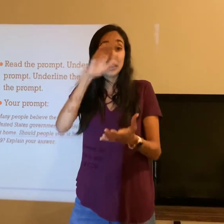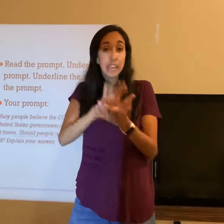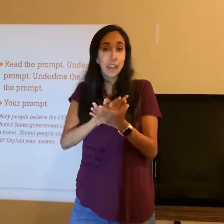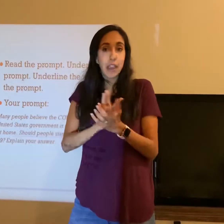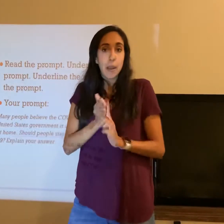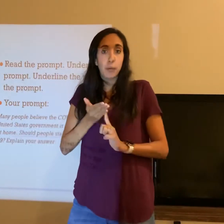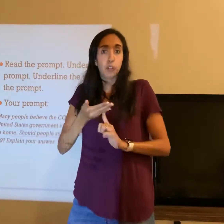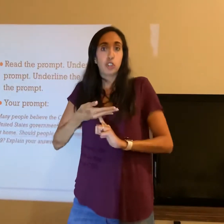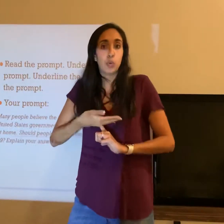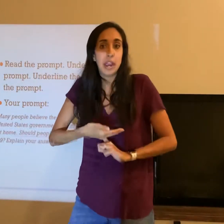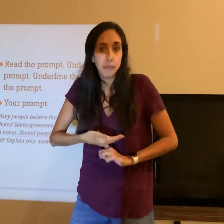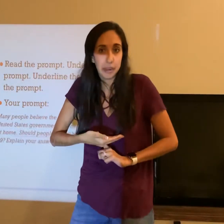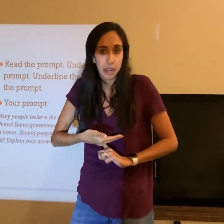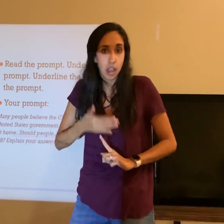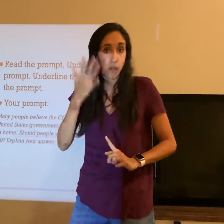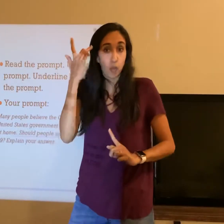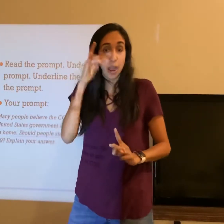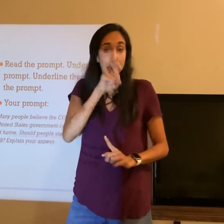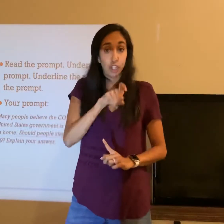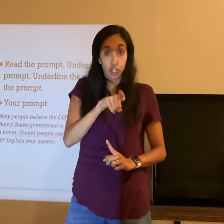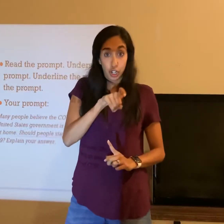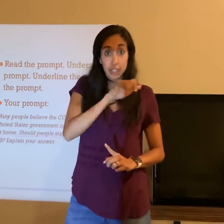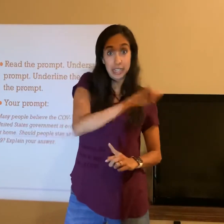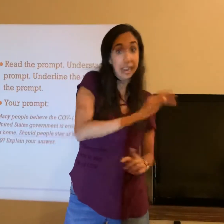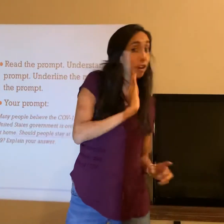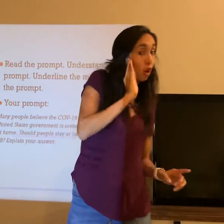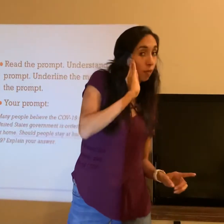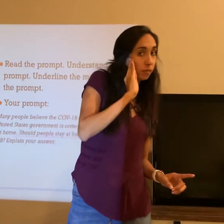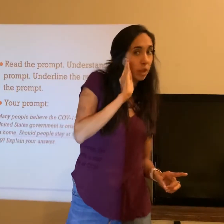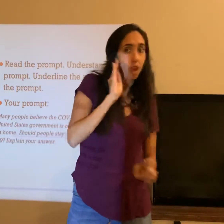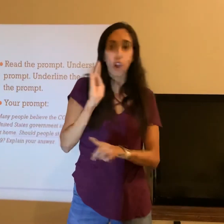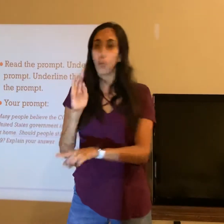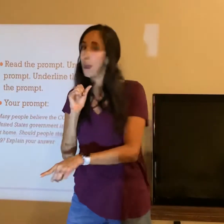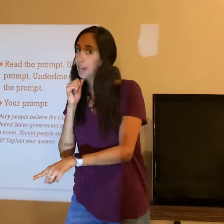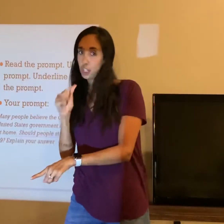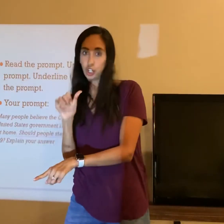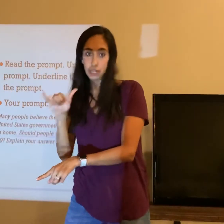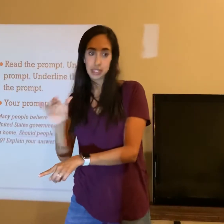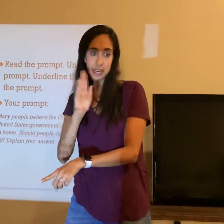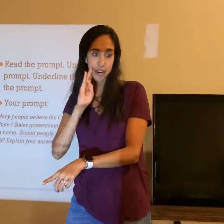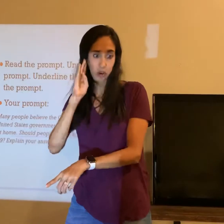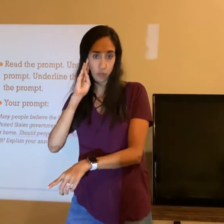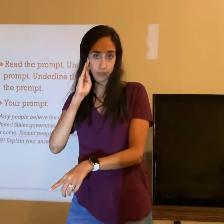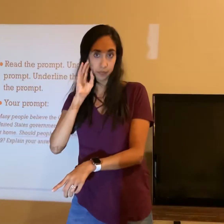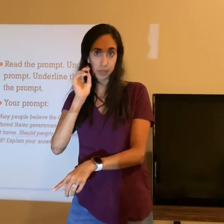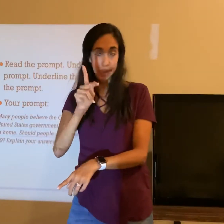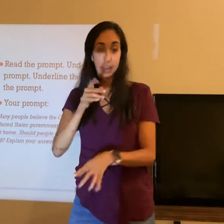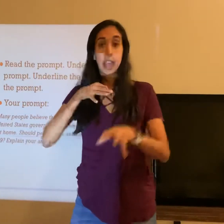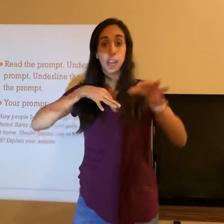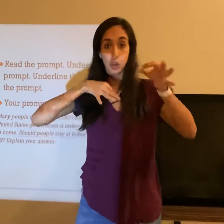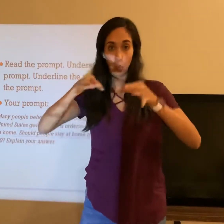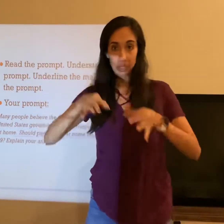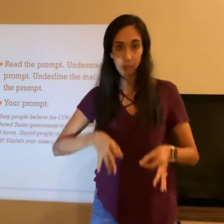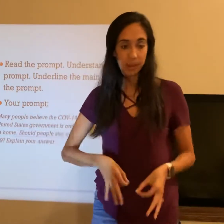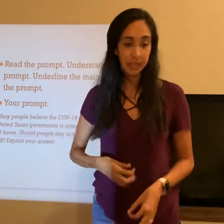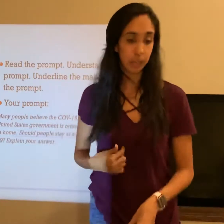believe and persuade me of why I should stay at home or why I shouldn't stay at home. Okay? You will explain that to